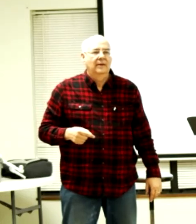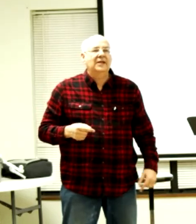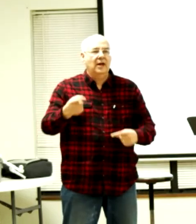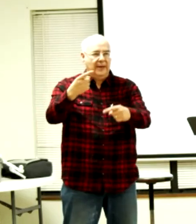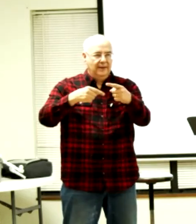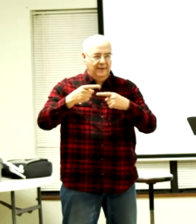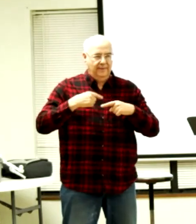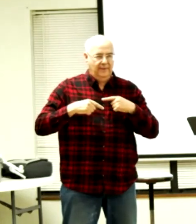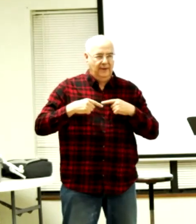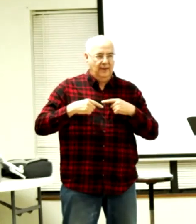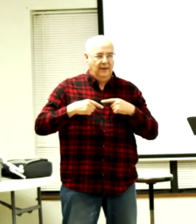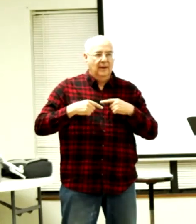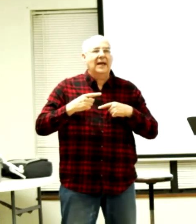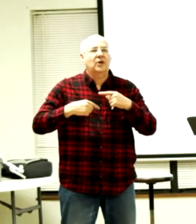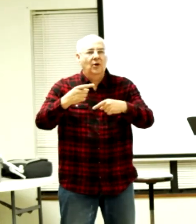That's coming. That's going.